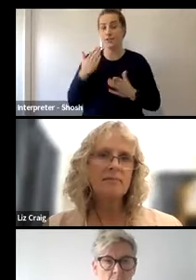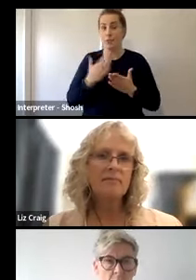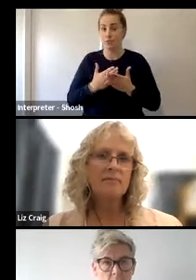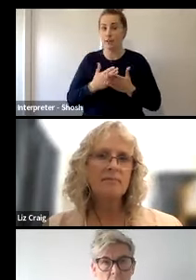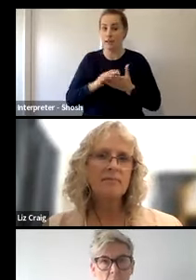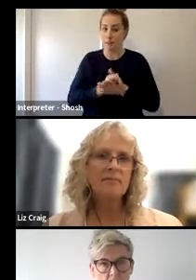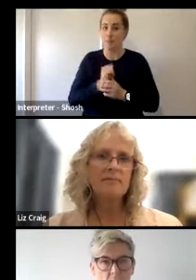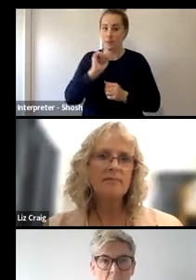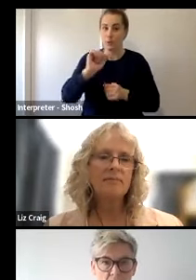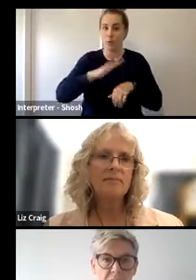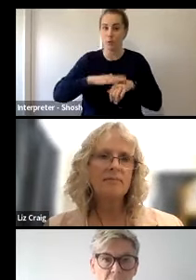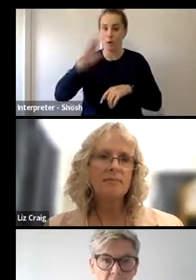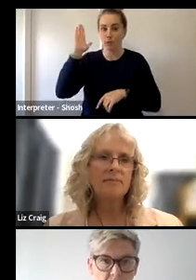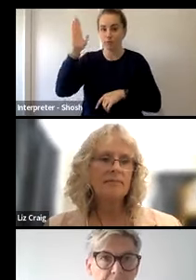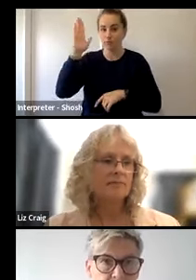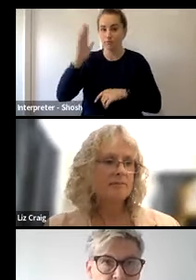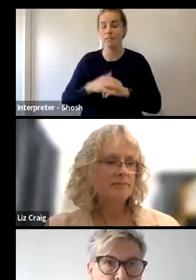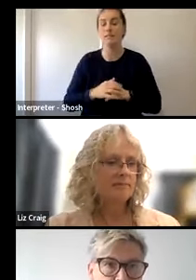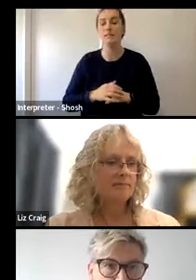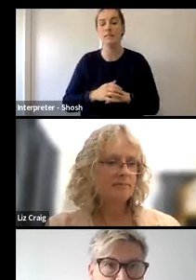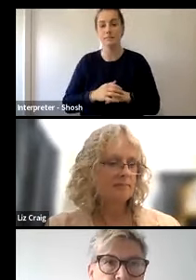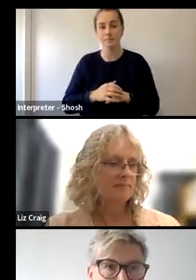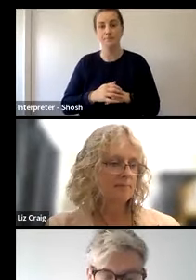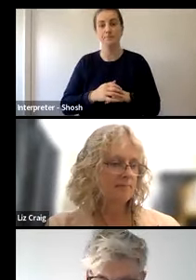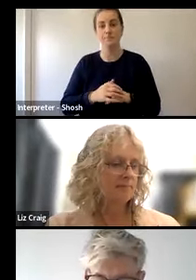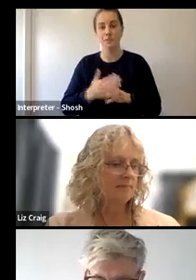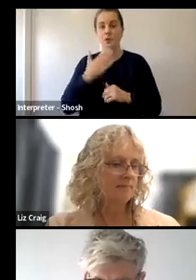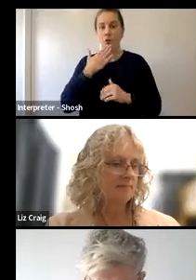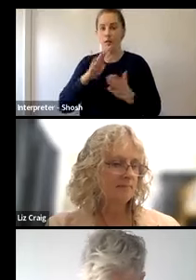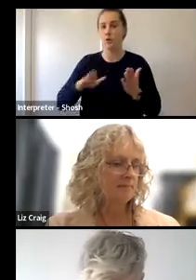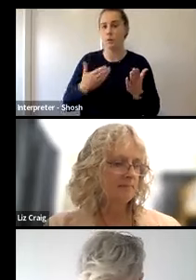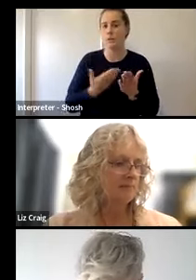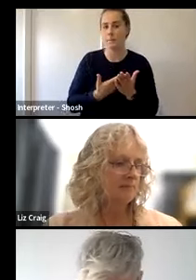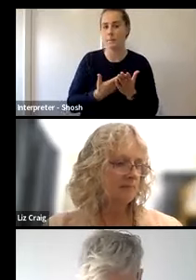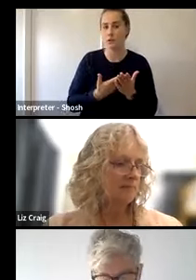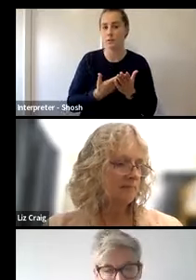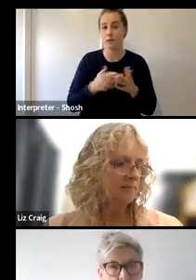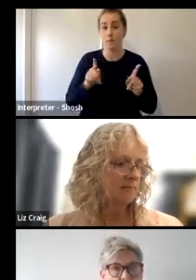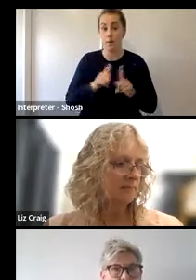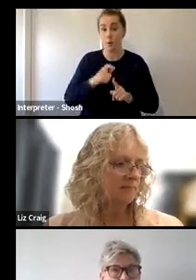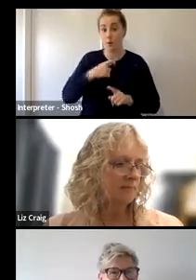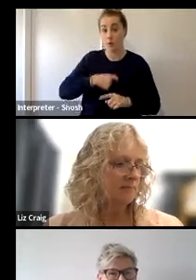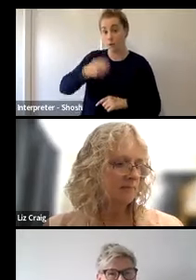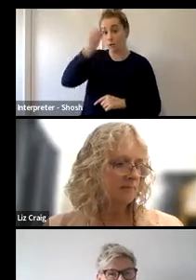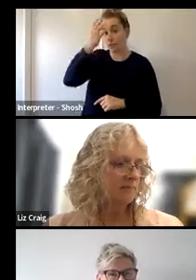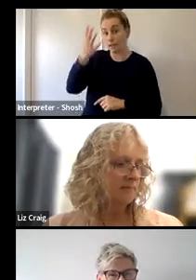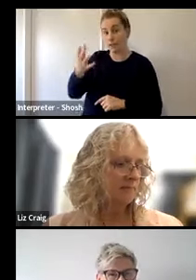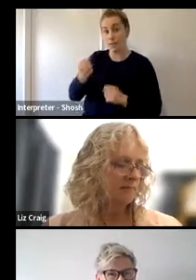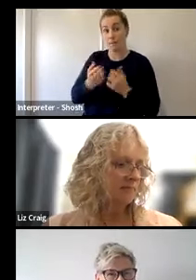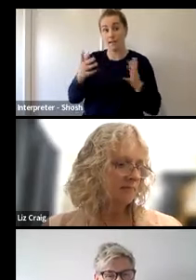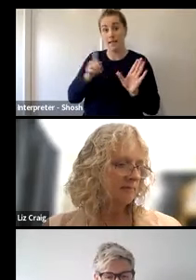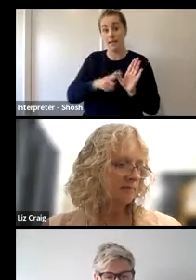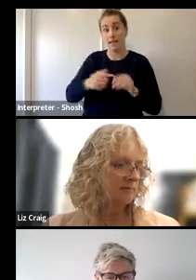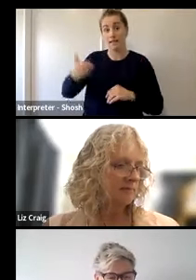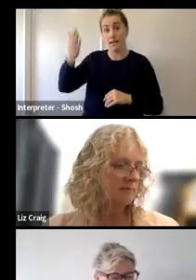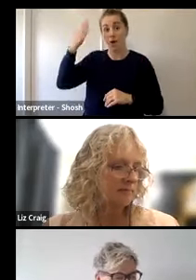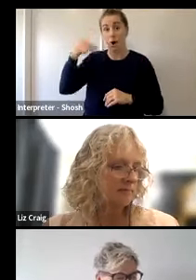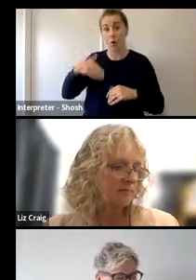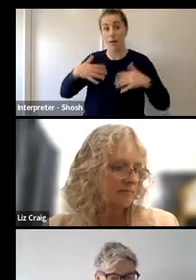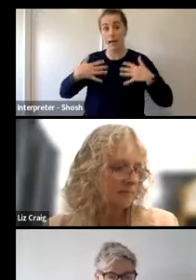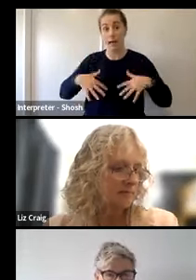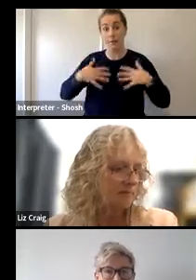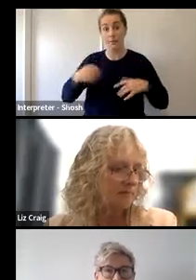really appreciate you submitting to us. And also on a personal note, many years ago,